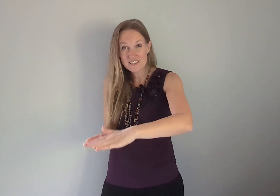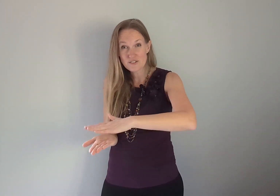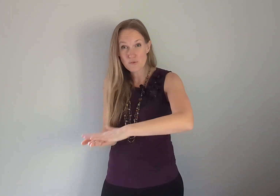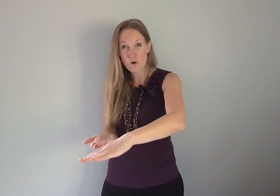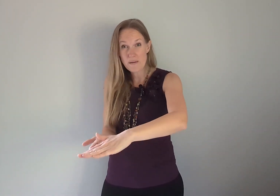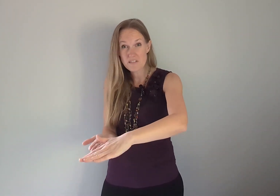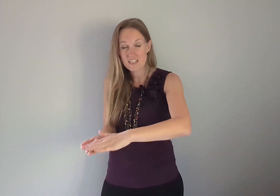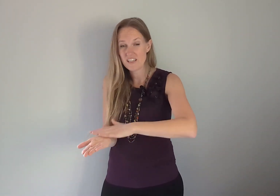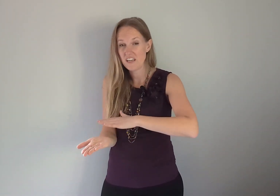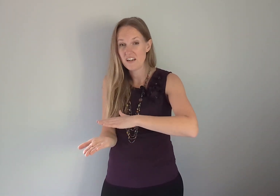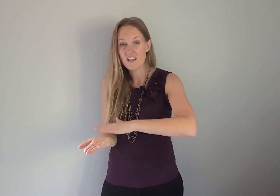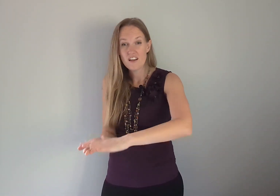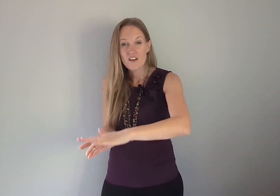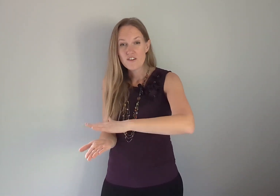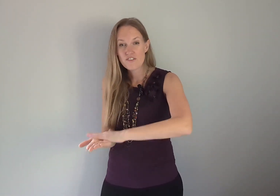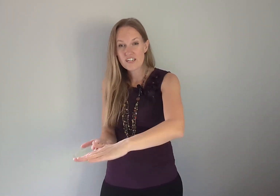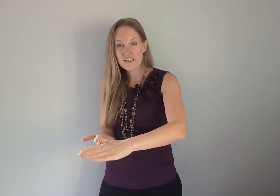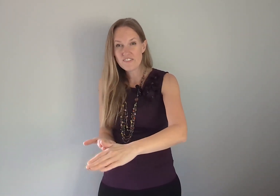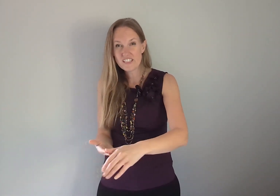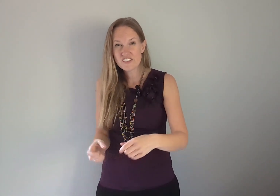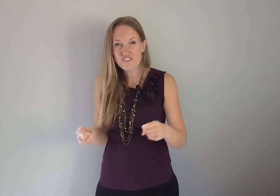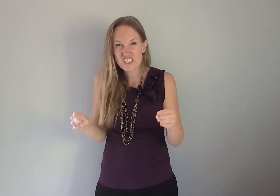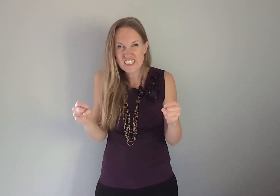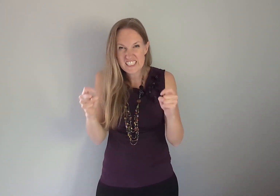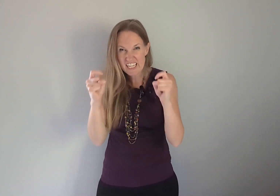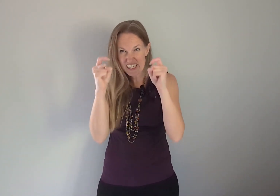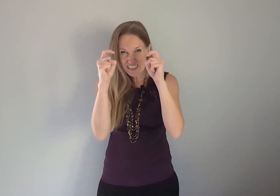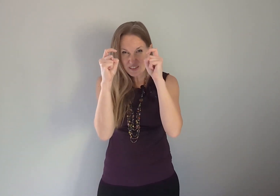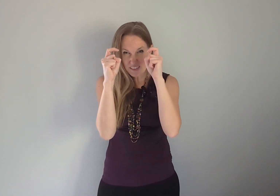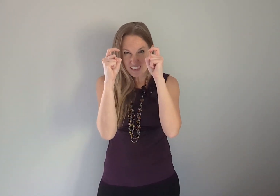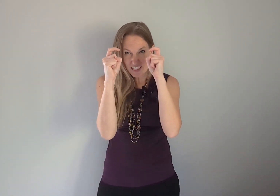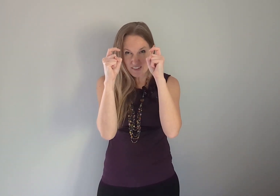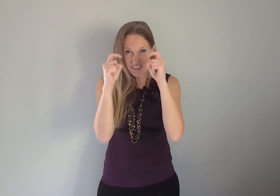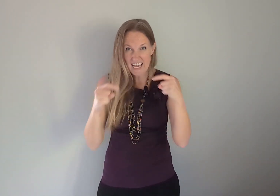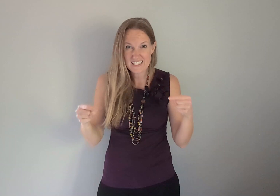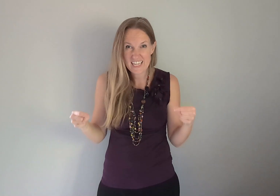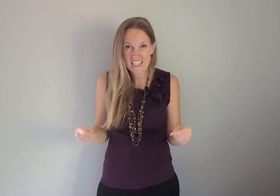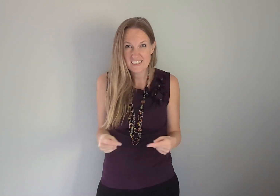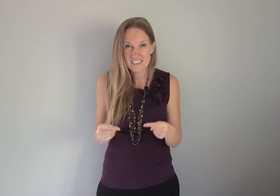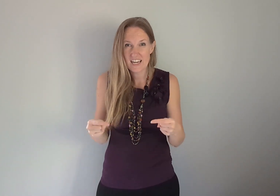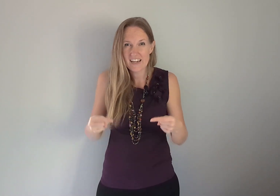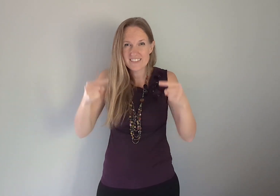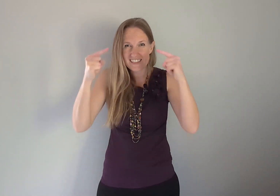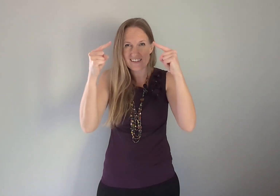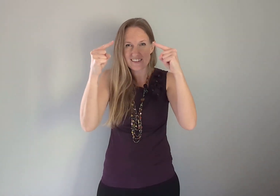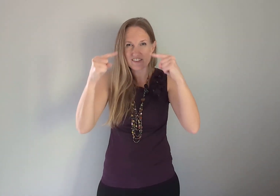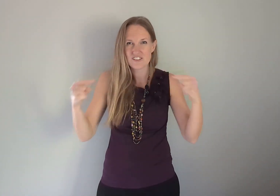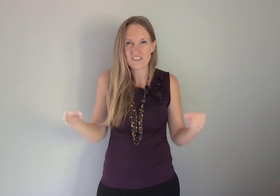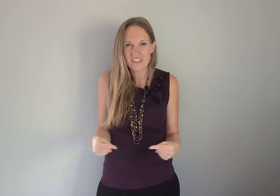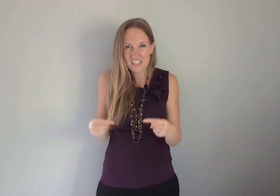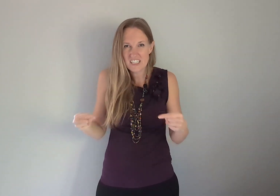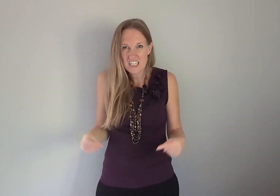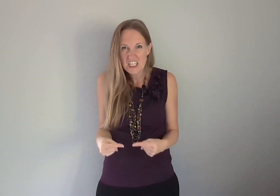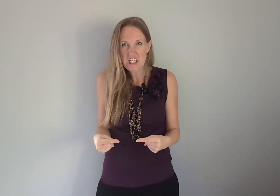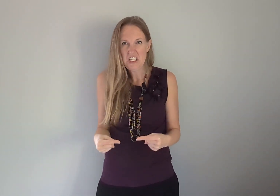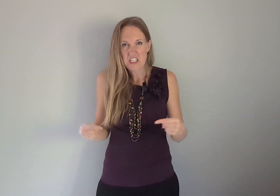so it's wiped clean. Forgiveness for sin. So once again, those X hands. I have seen it also straight fingered.